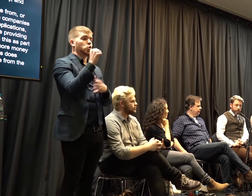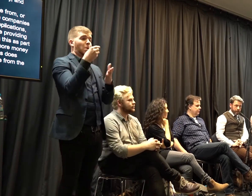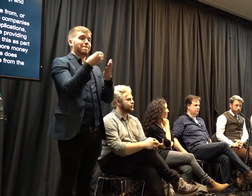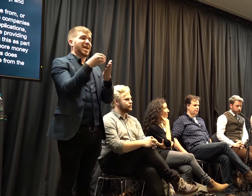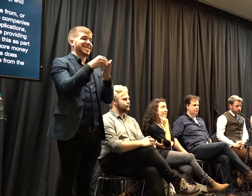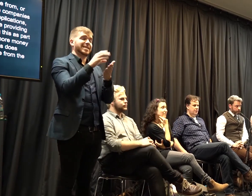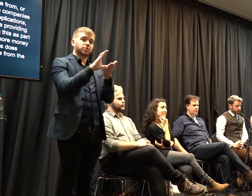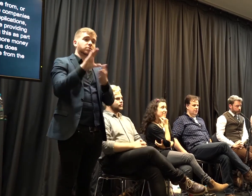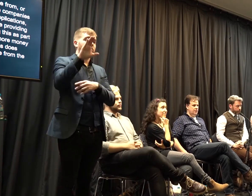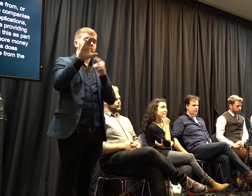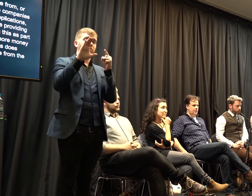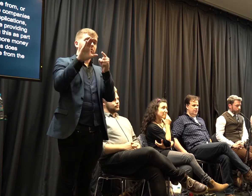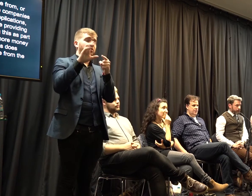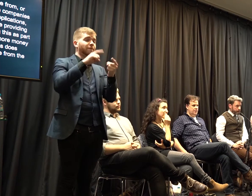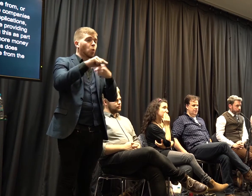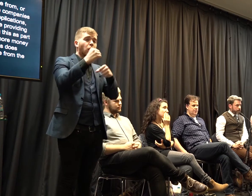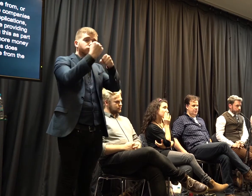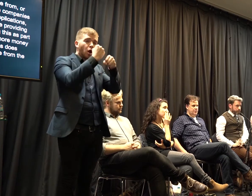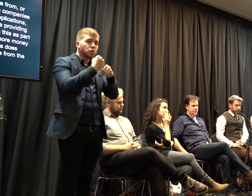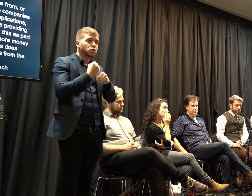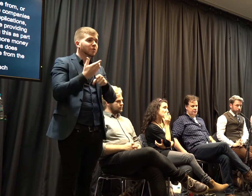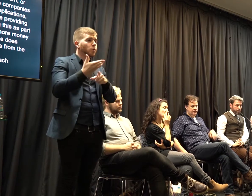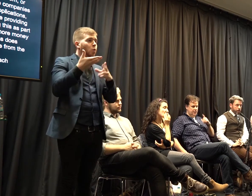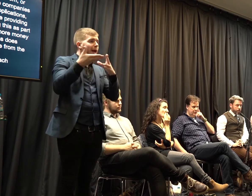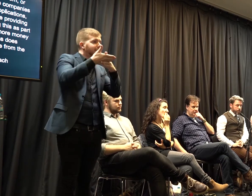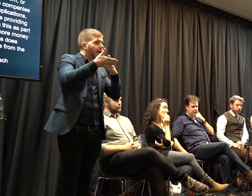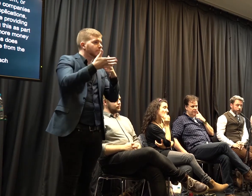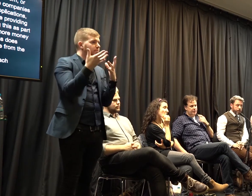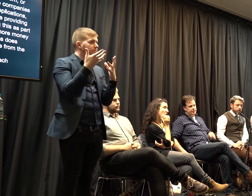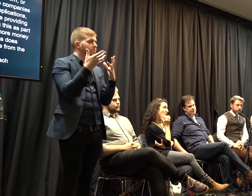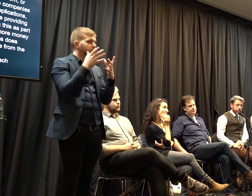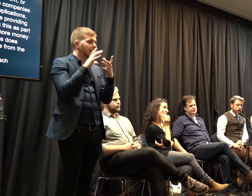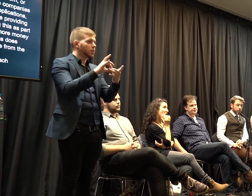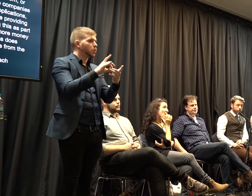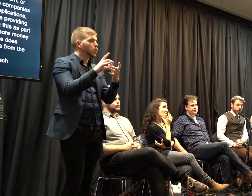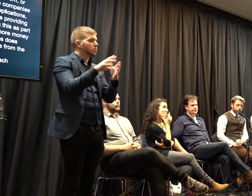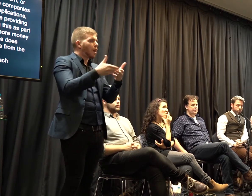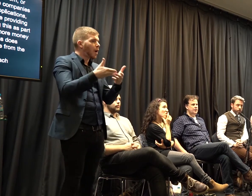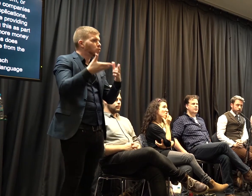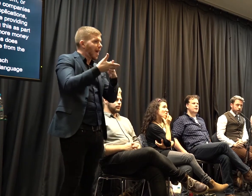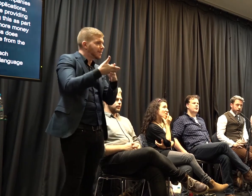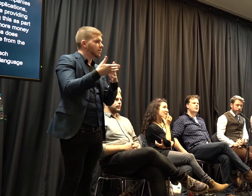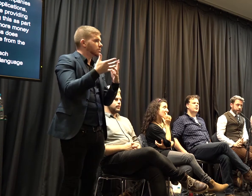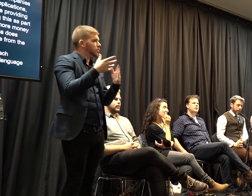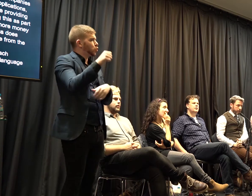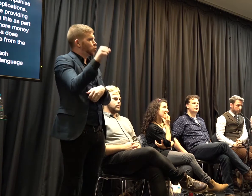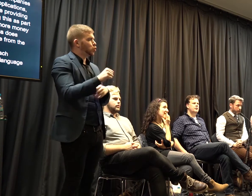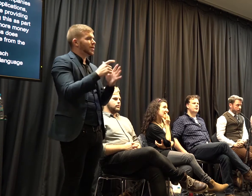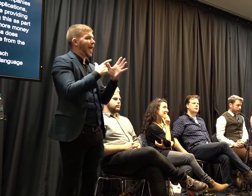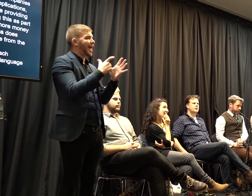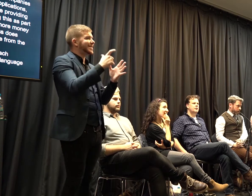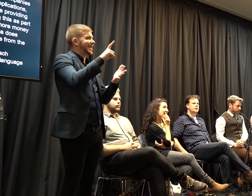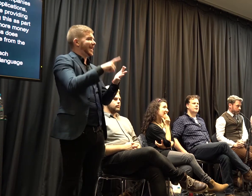put aside in each production for access, and specifically sign language access, and also should the